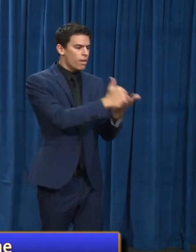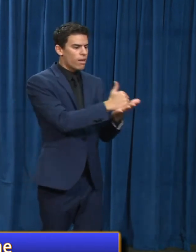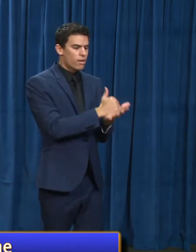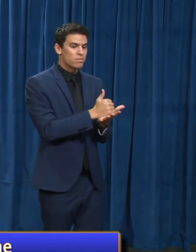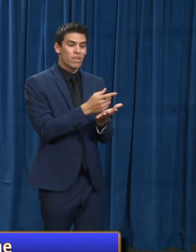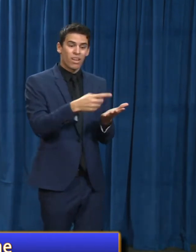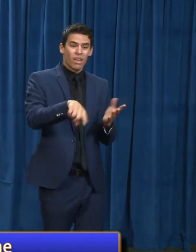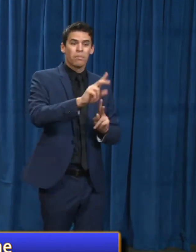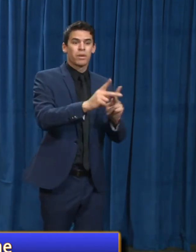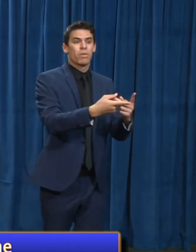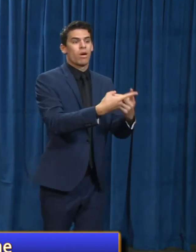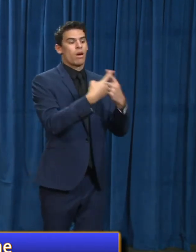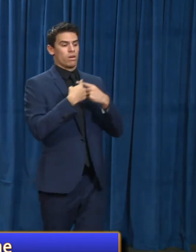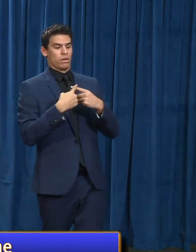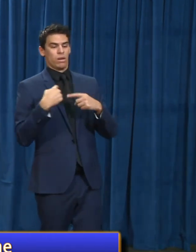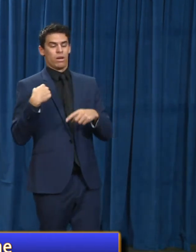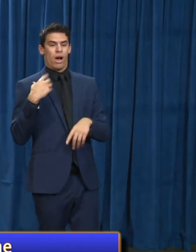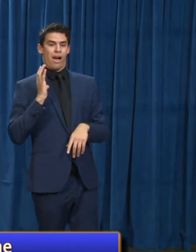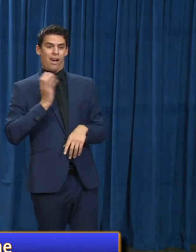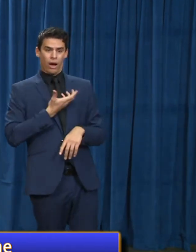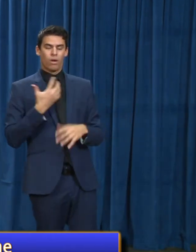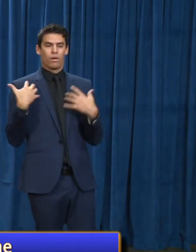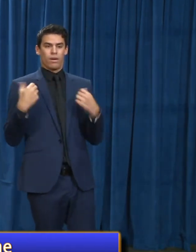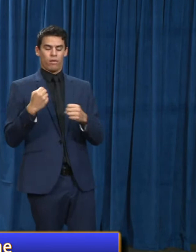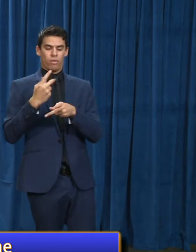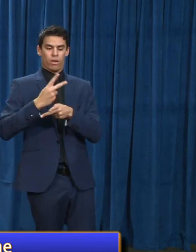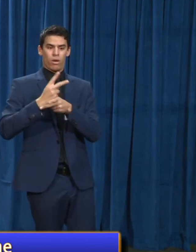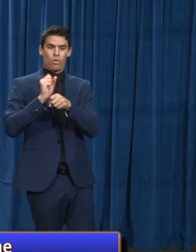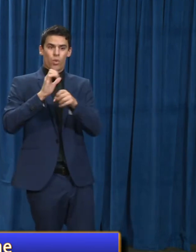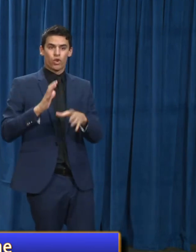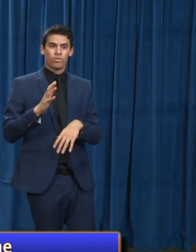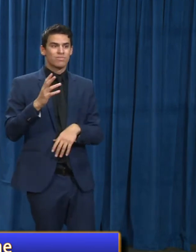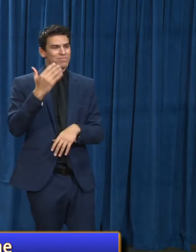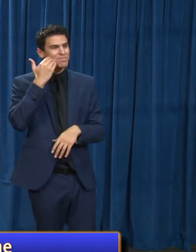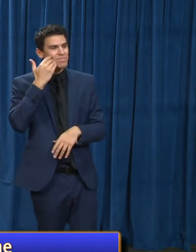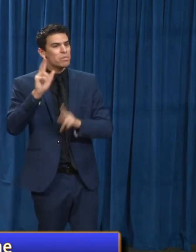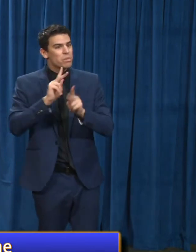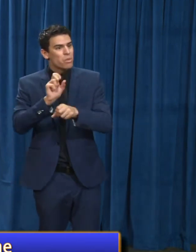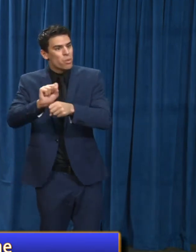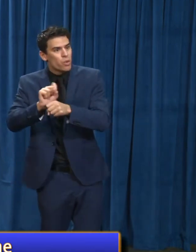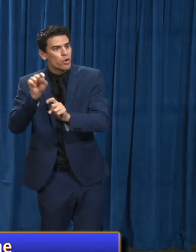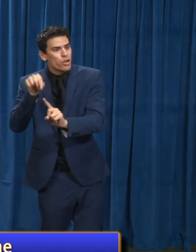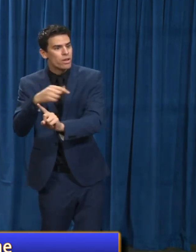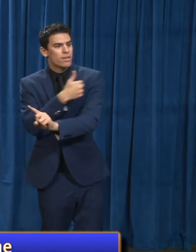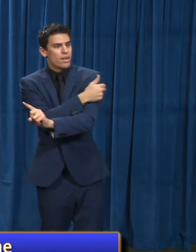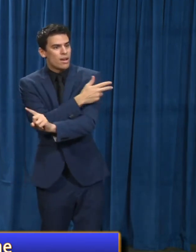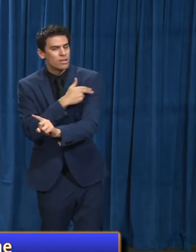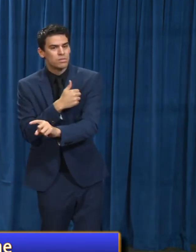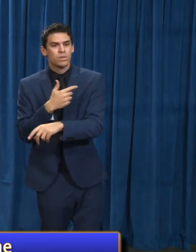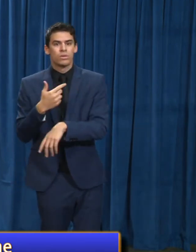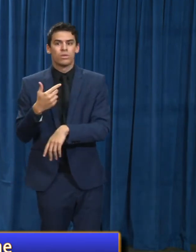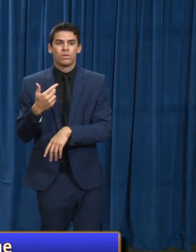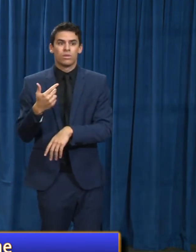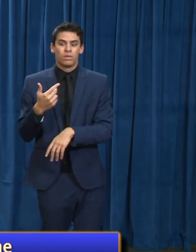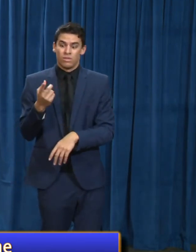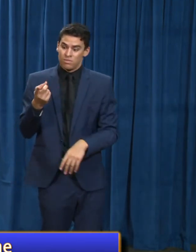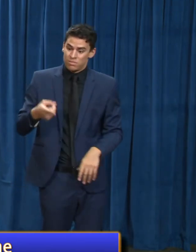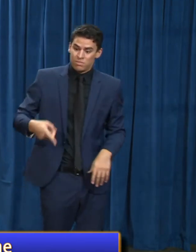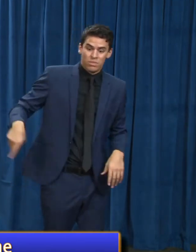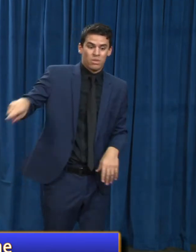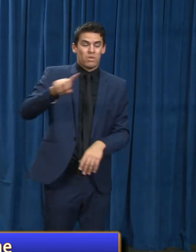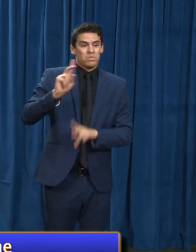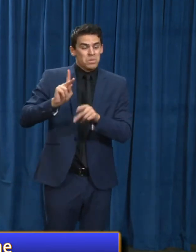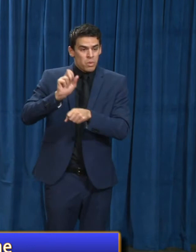our healthcare workers, the people working in our hospitals, to take care of them. All of them, we know, have been